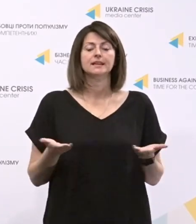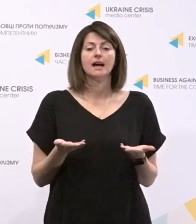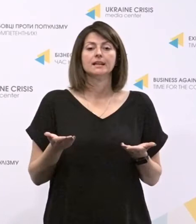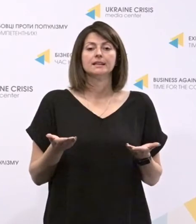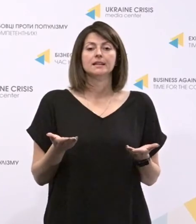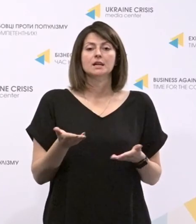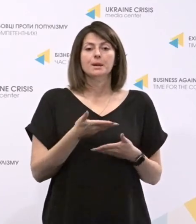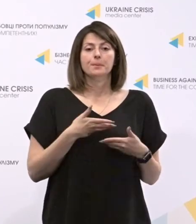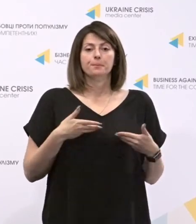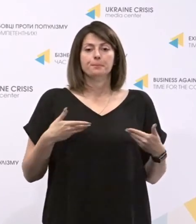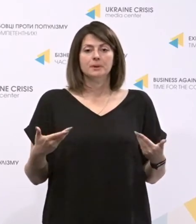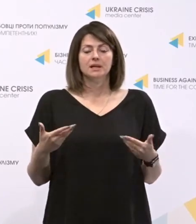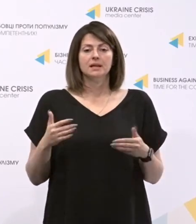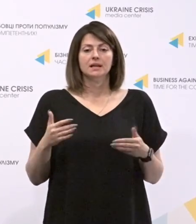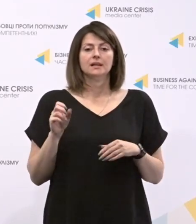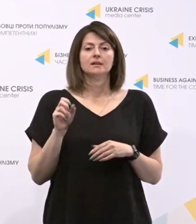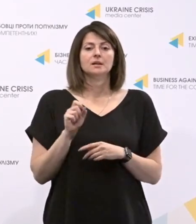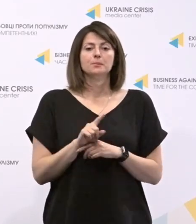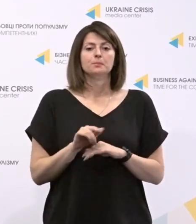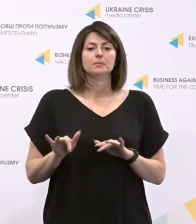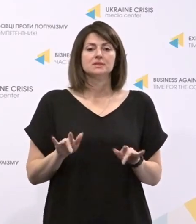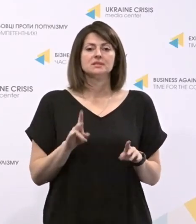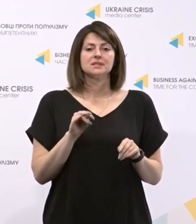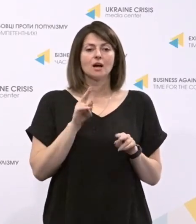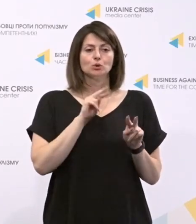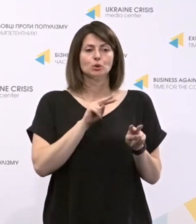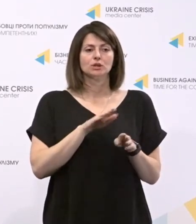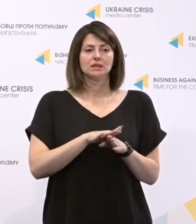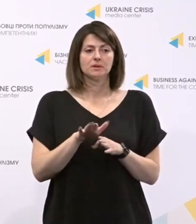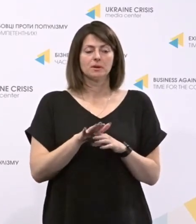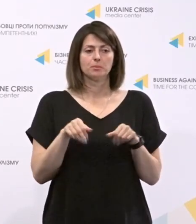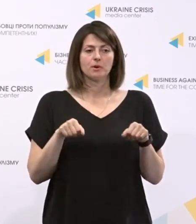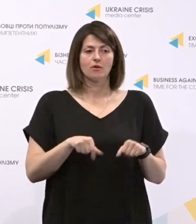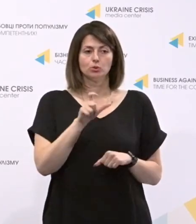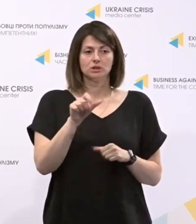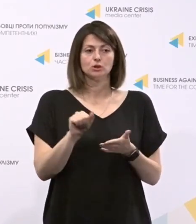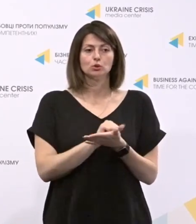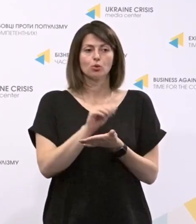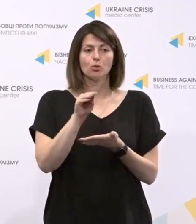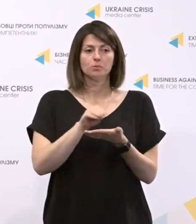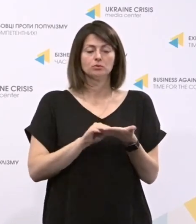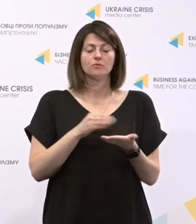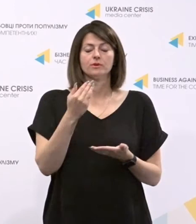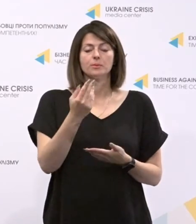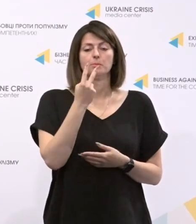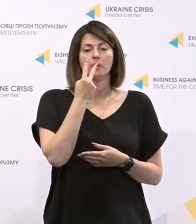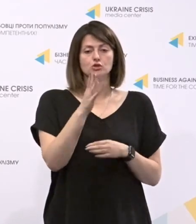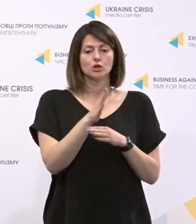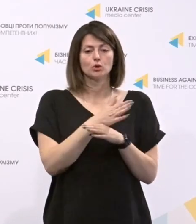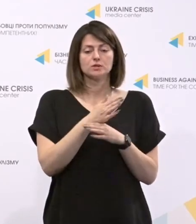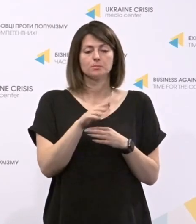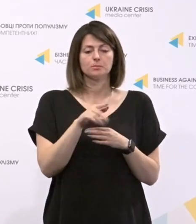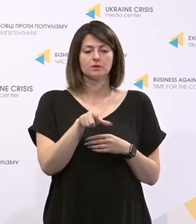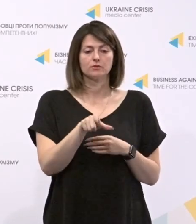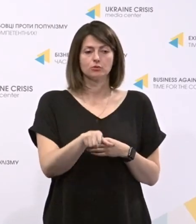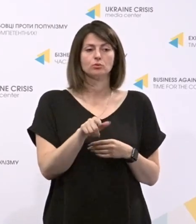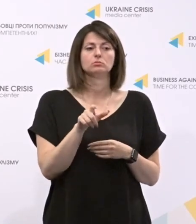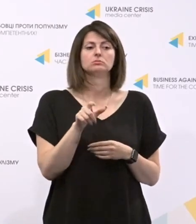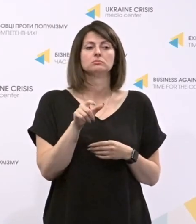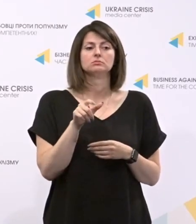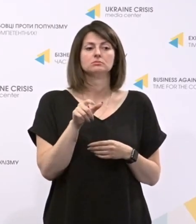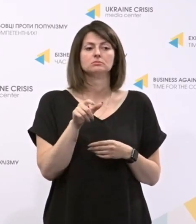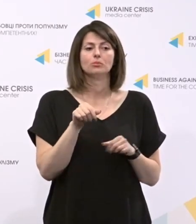have documented. So you will see a breakdown between those committed by the government,